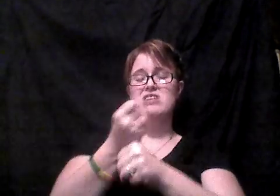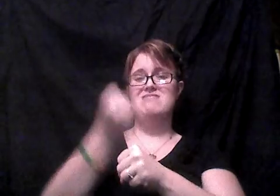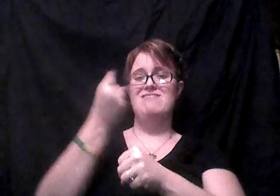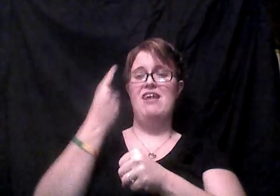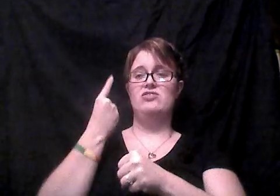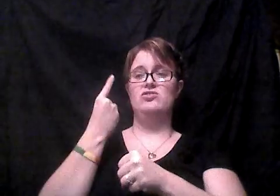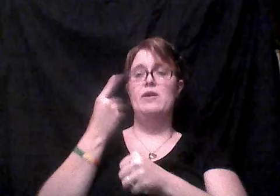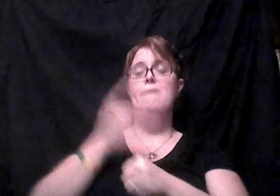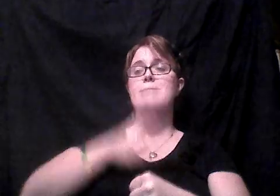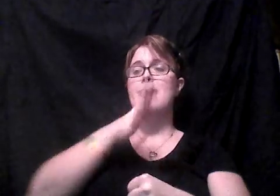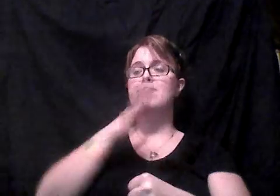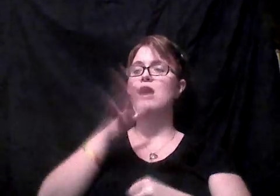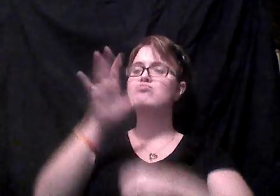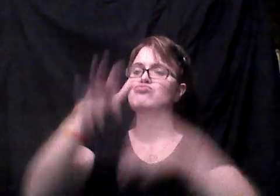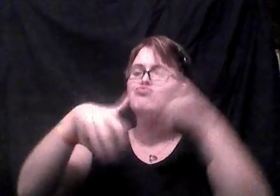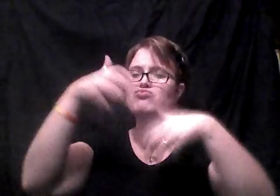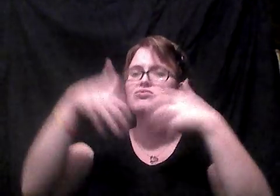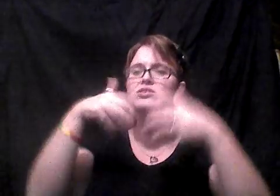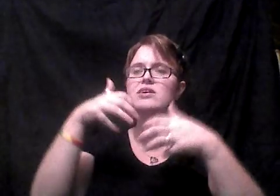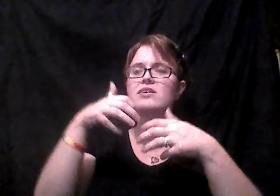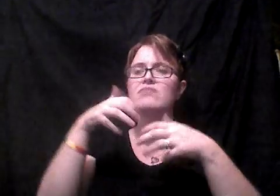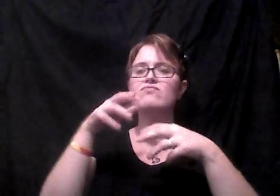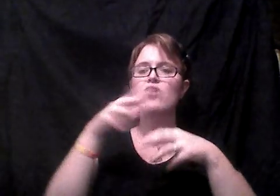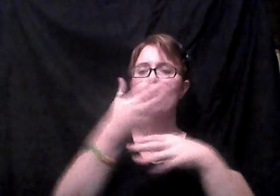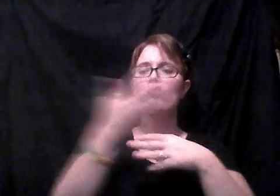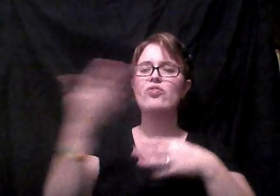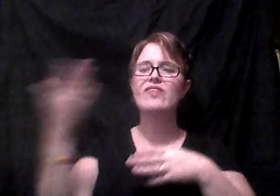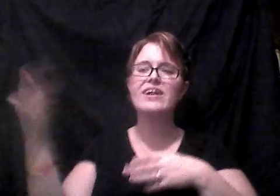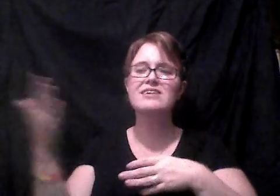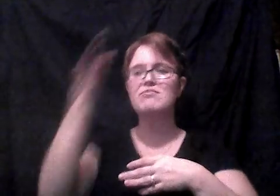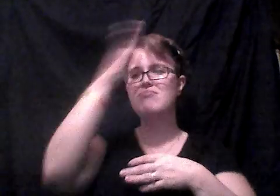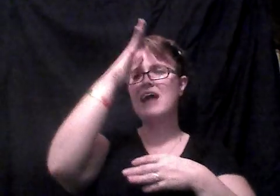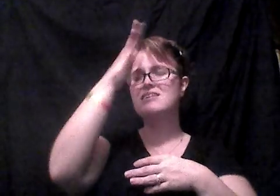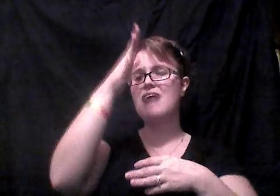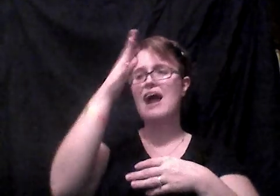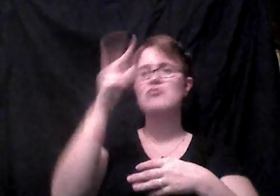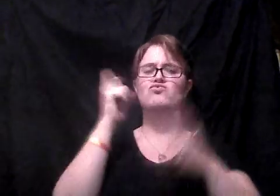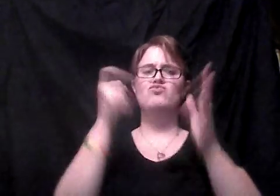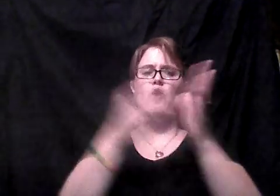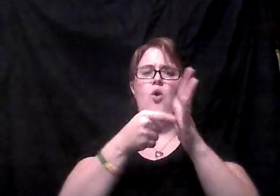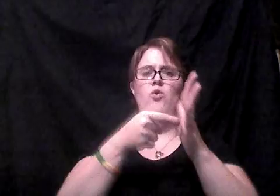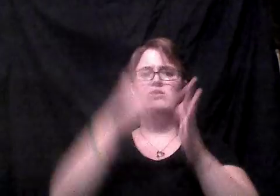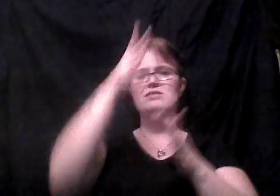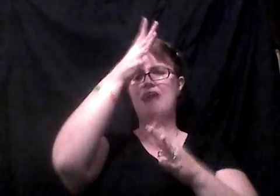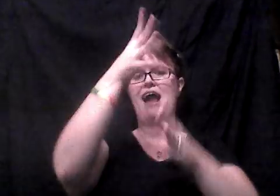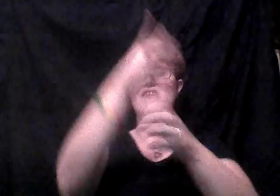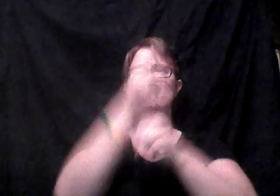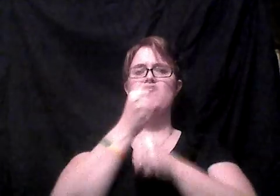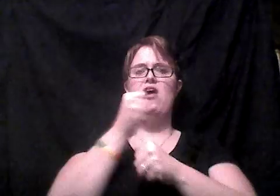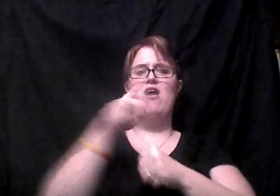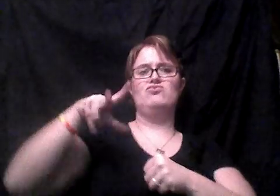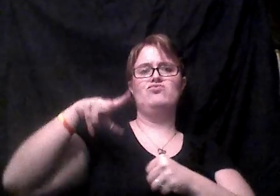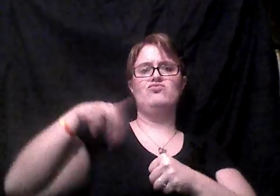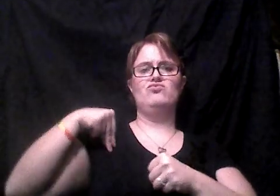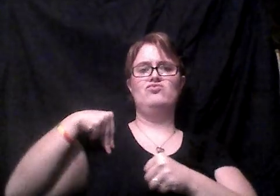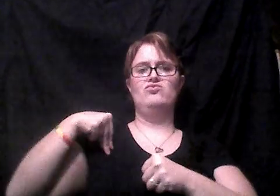that in World War II, he was awarded the Bronze Star for Valor. In 50 years of marriage, it had just never come